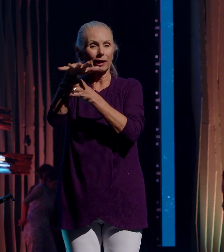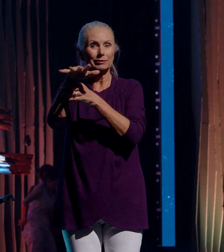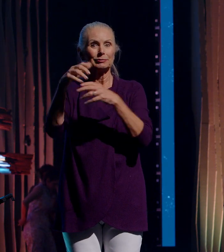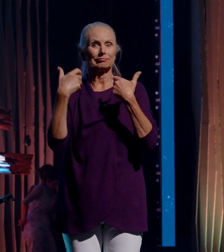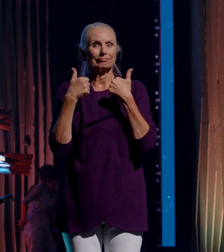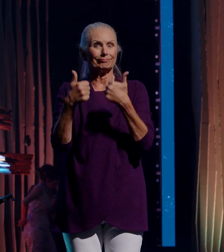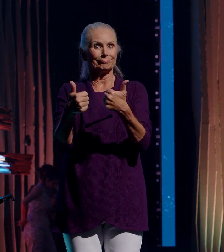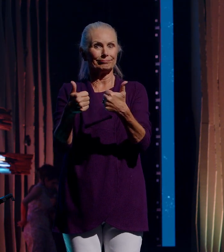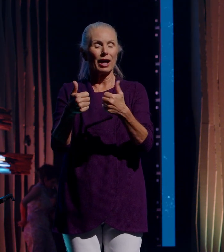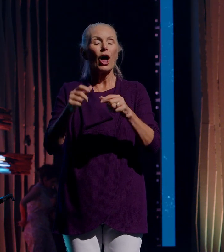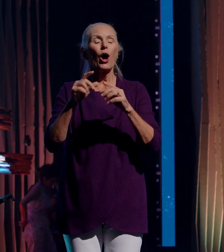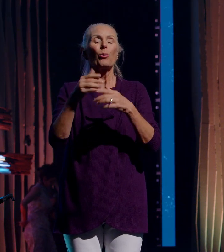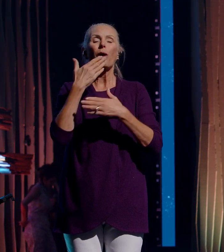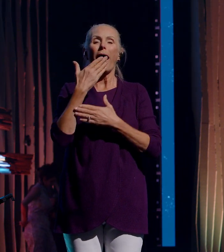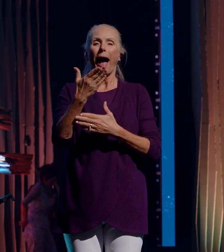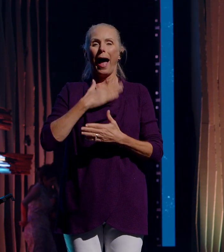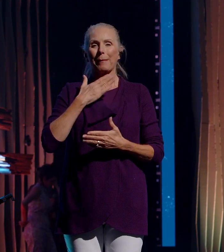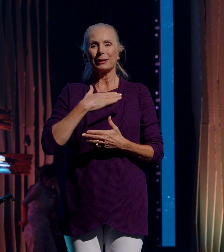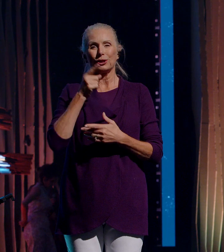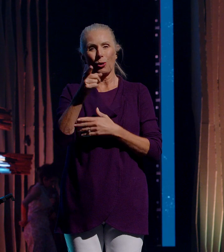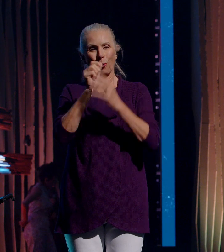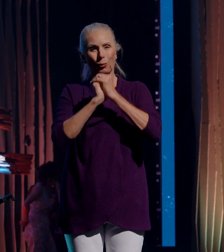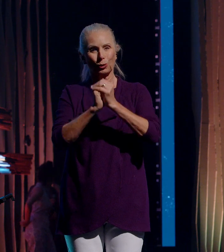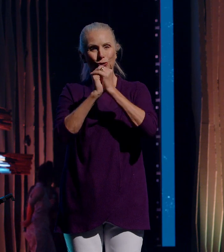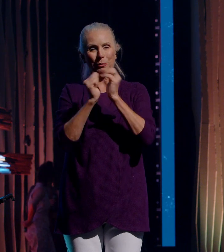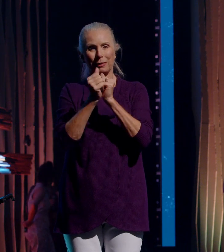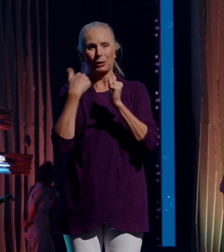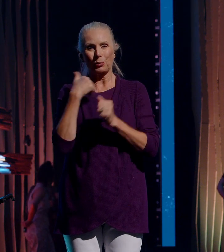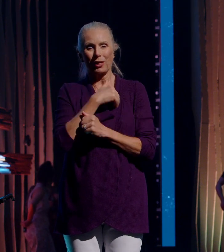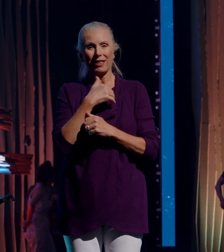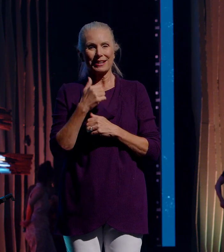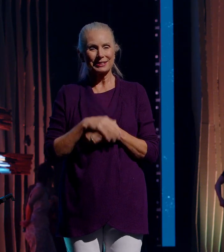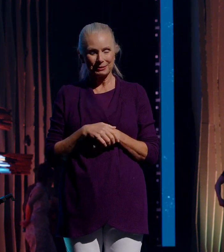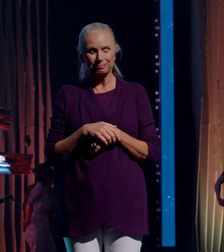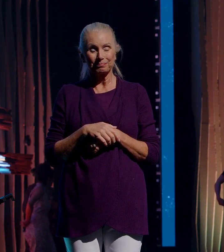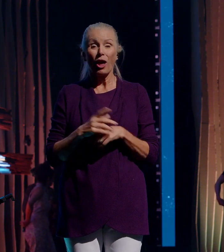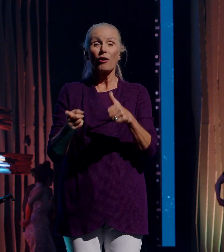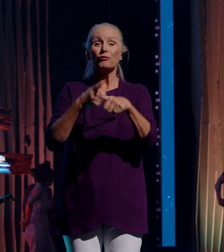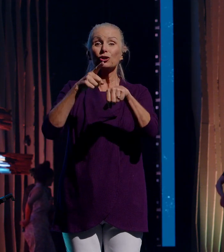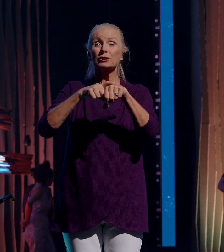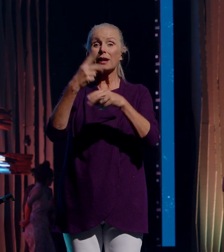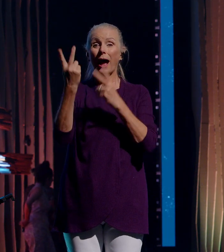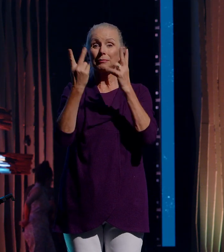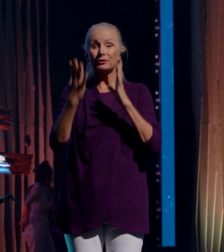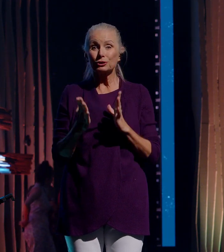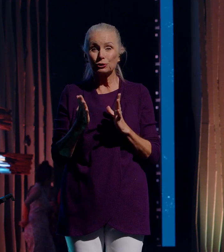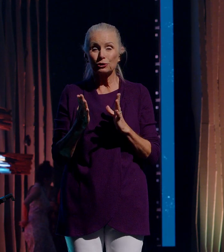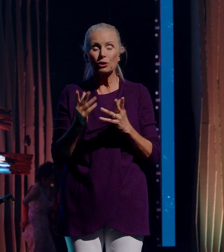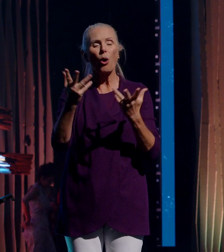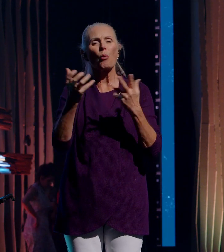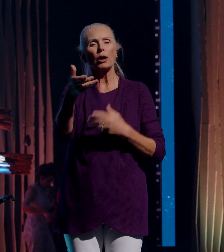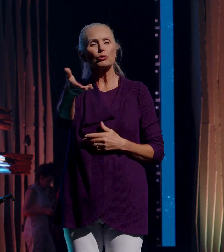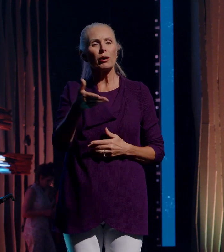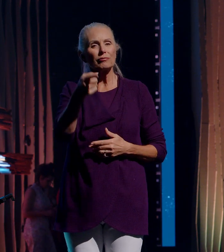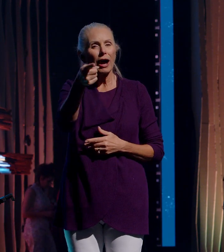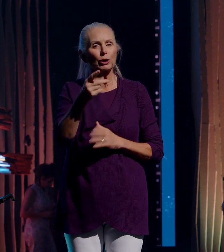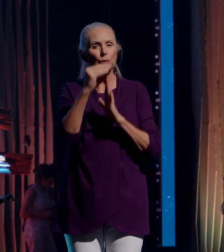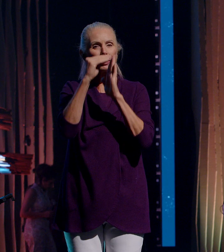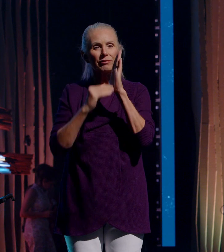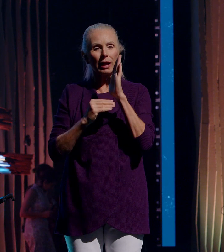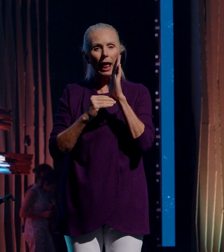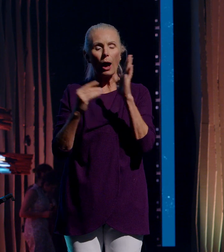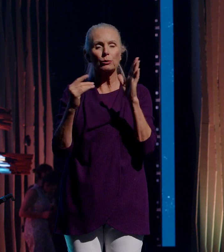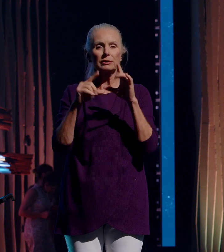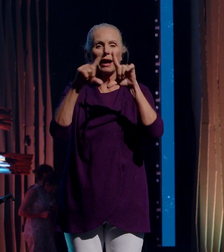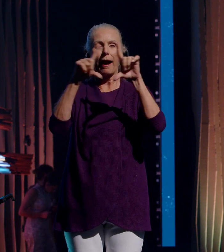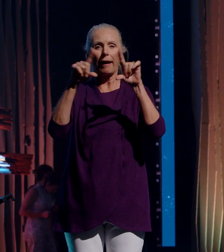you're worshiping with us today. If this is your first time, we would love to just invite you to fill out a